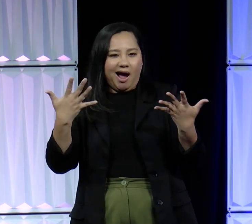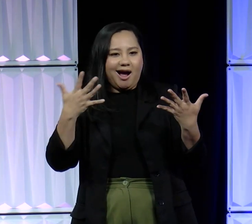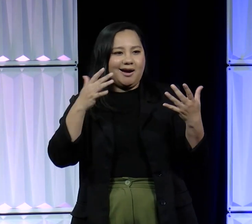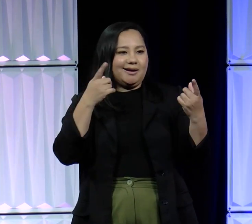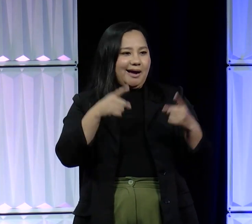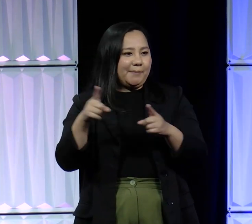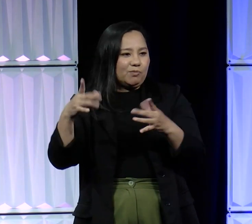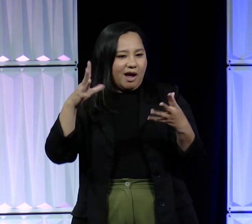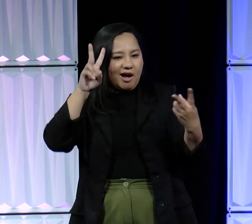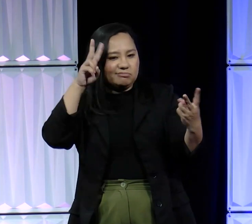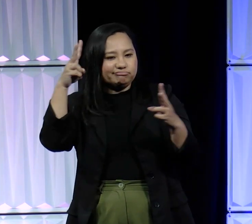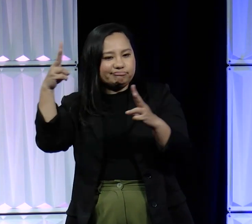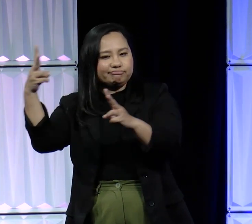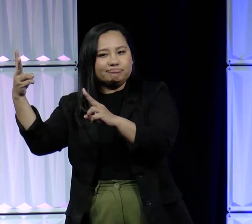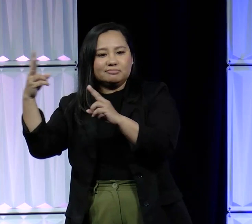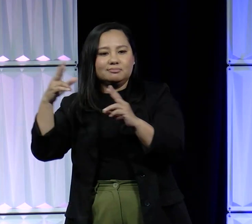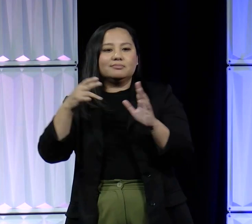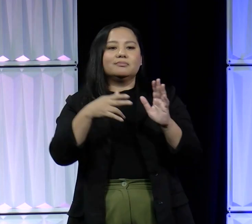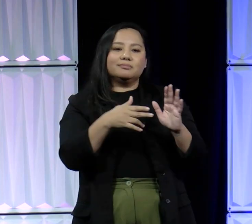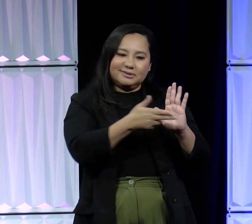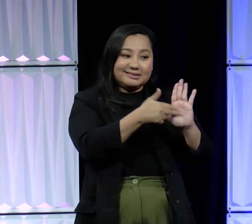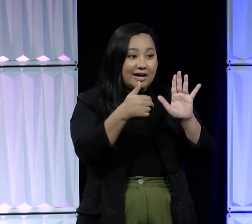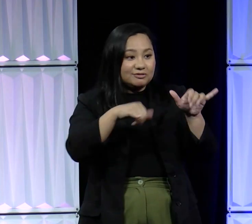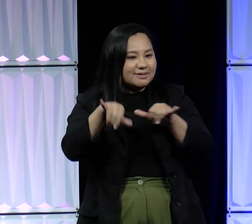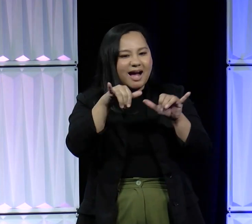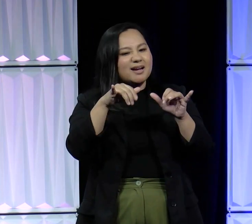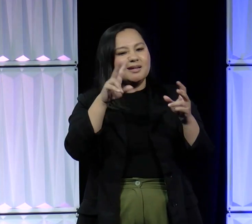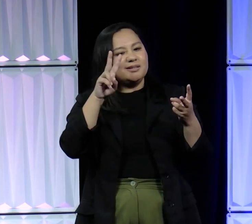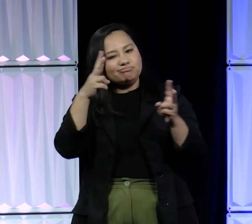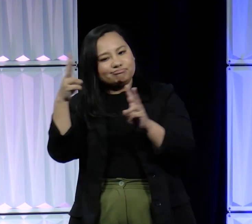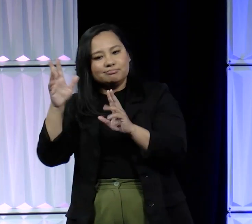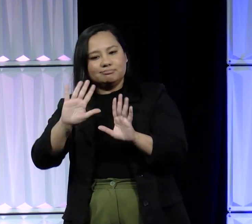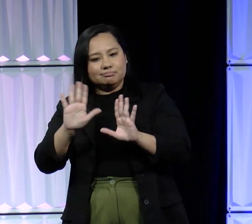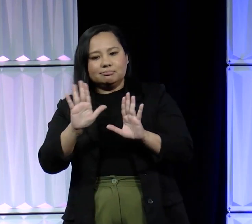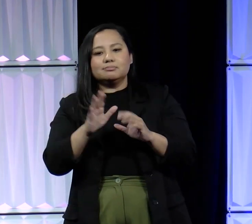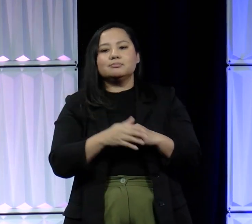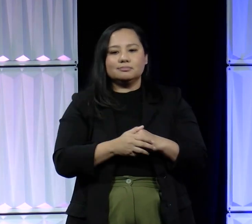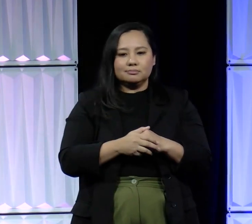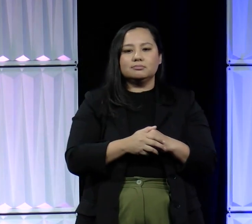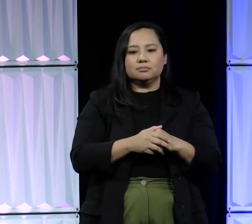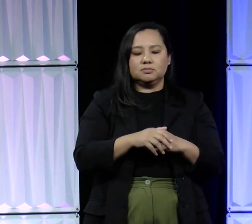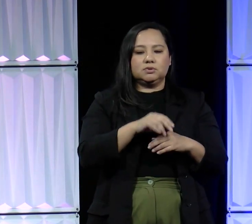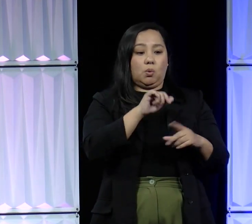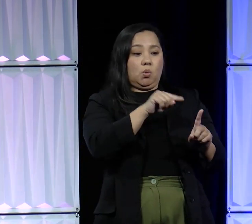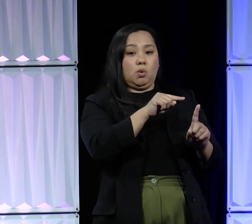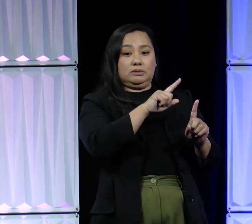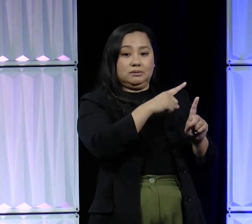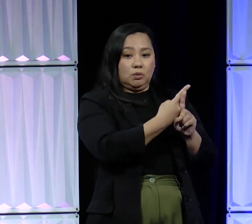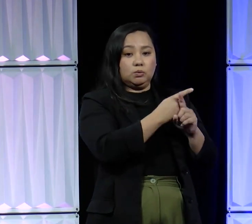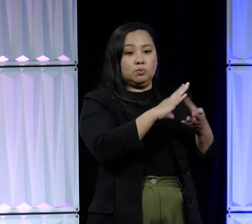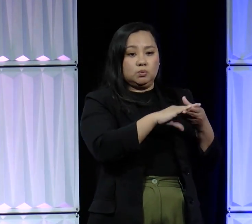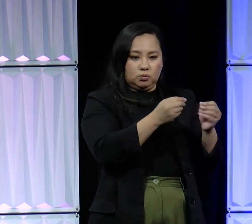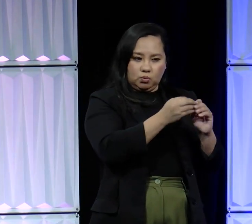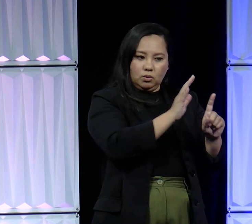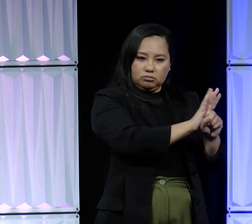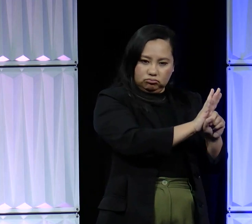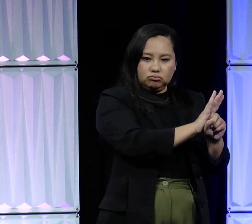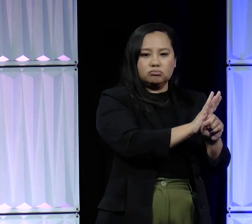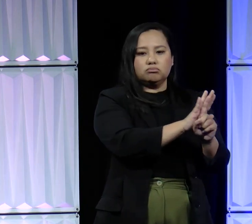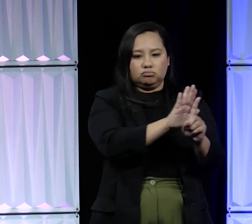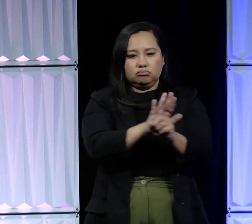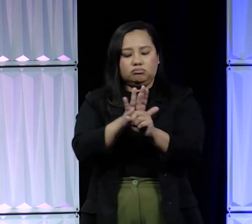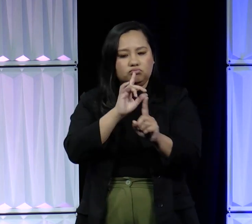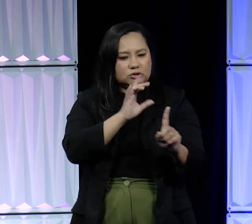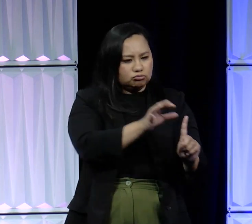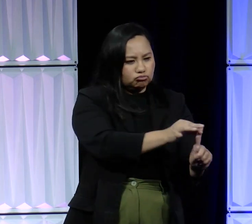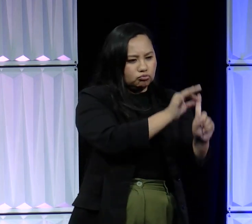Operating from the context of a single story can prevent us from a more complex, nuanced view of the situation. Let's keep that in mind as we start to delve into